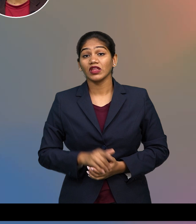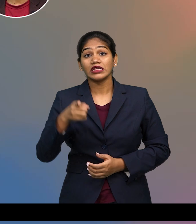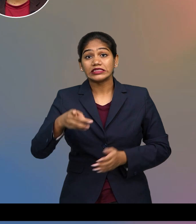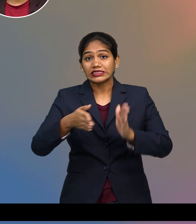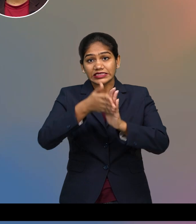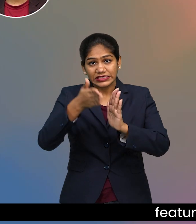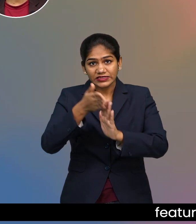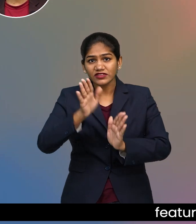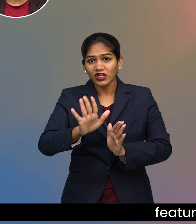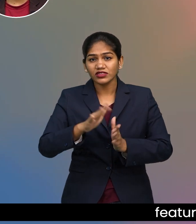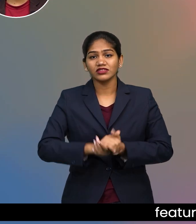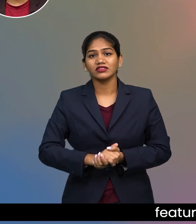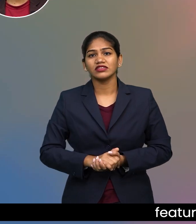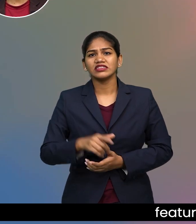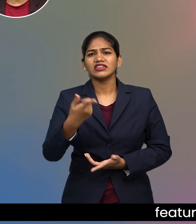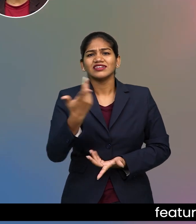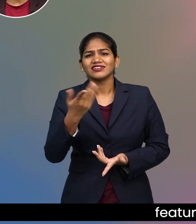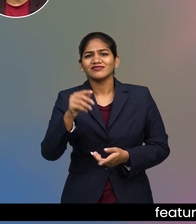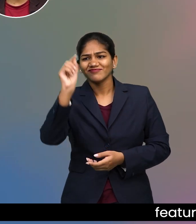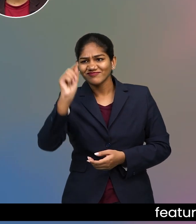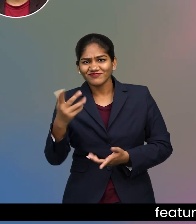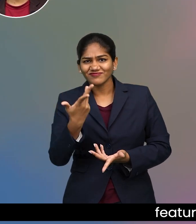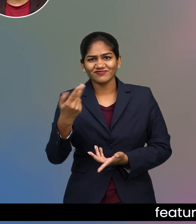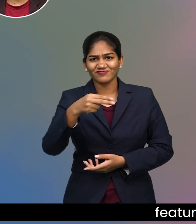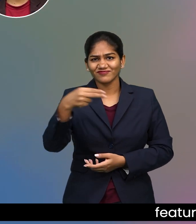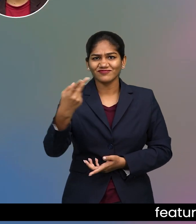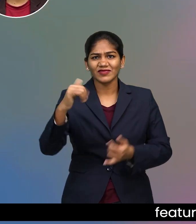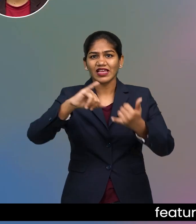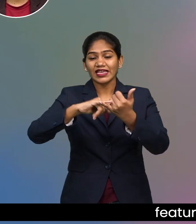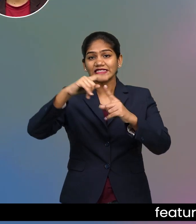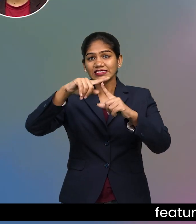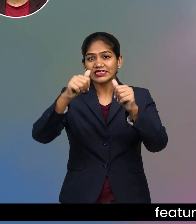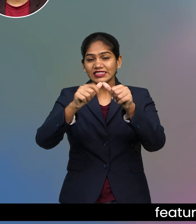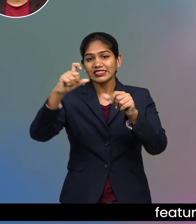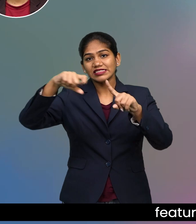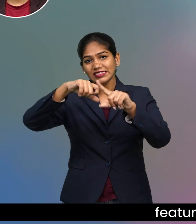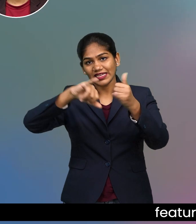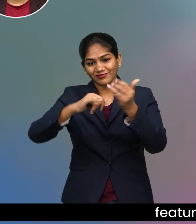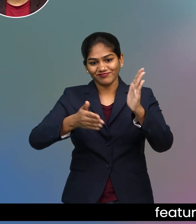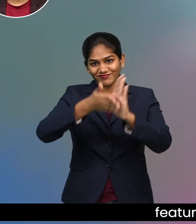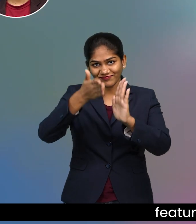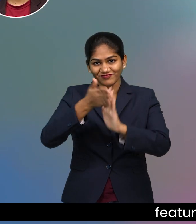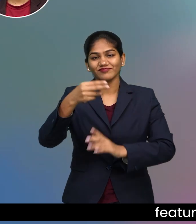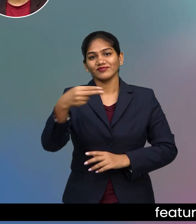These walls features are called stacks.